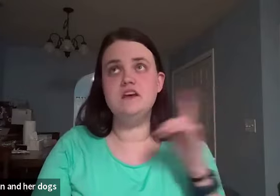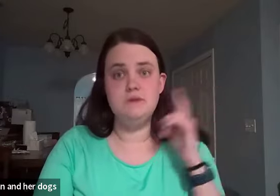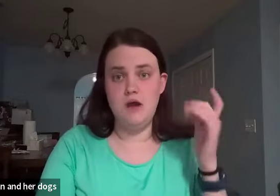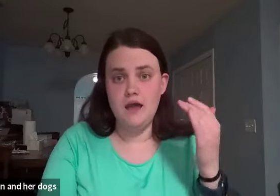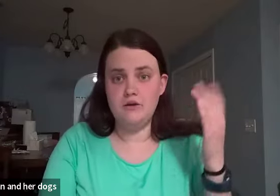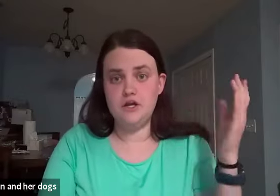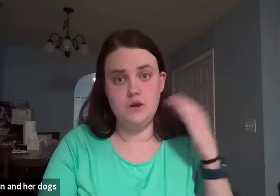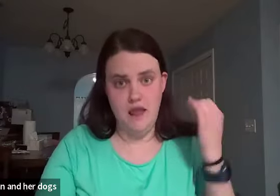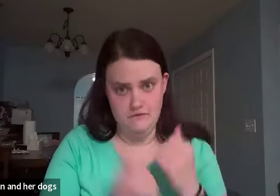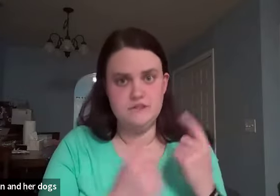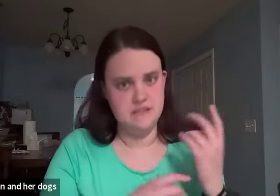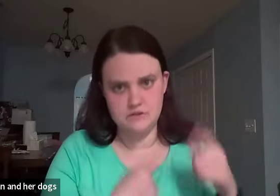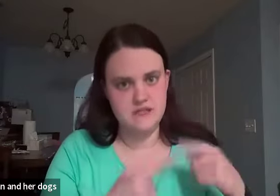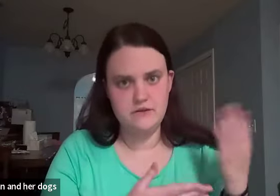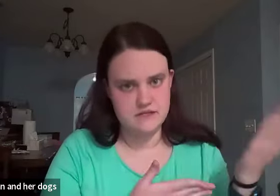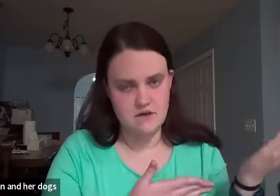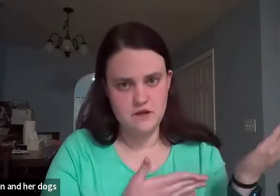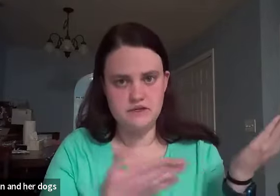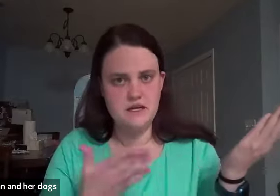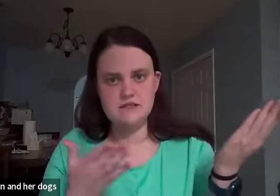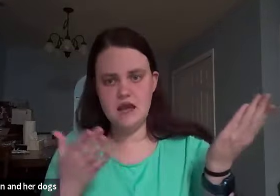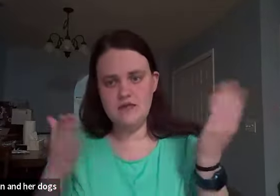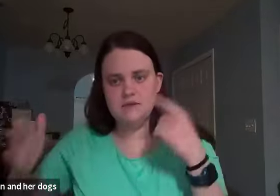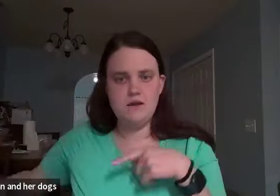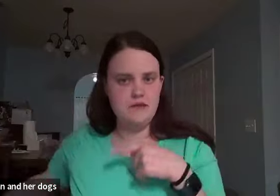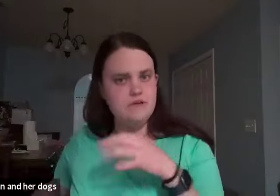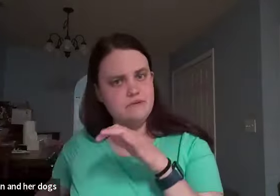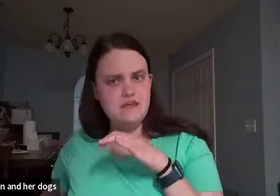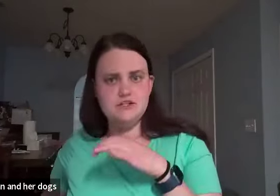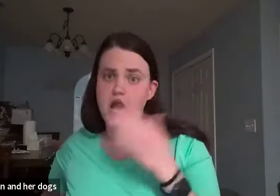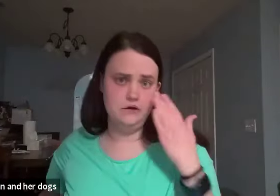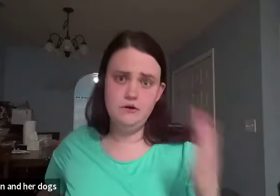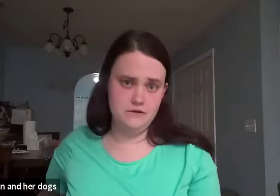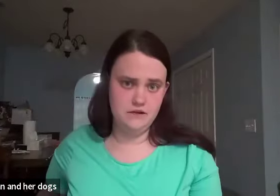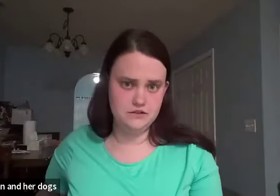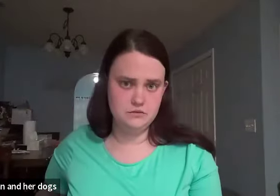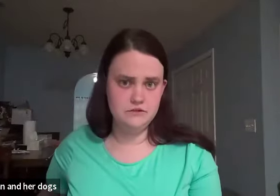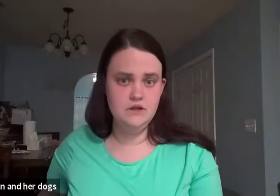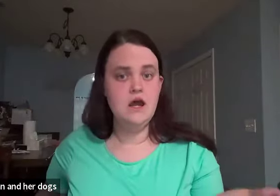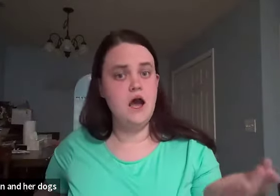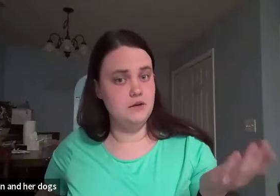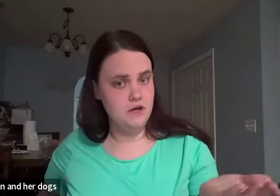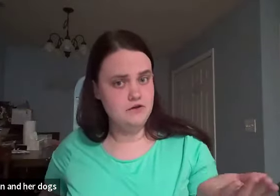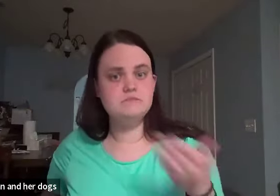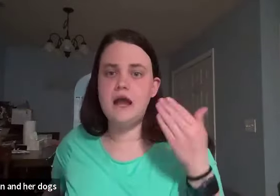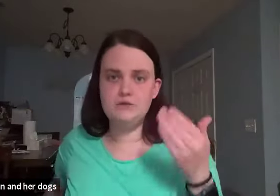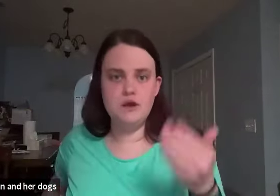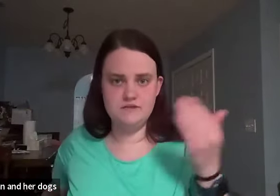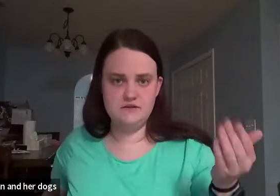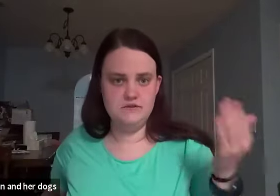deaf people are going to know every single sign there is out there, because I think about it being like with English, I don't know every English word. I know most, but I don't know every single